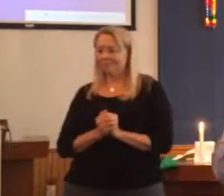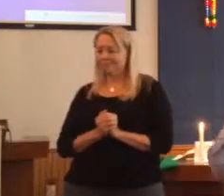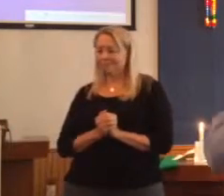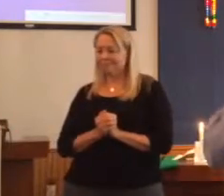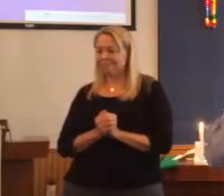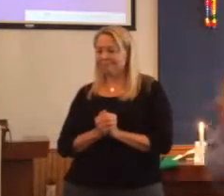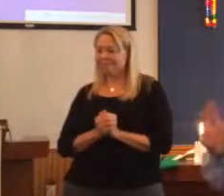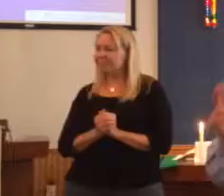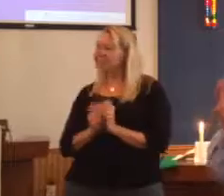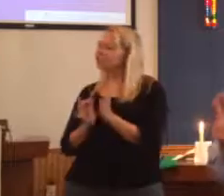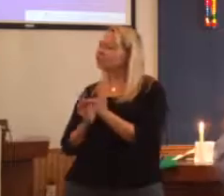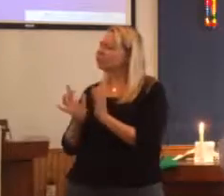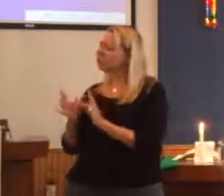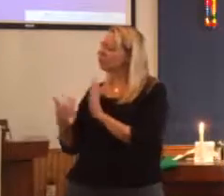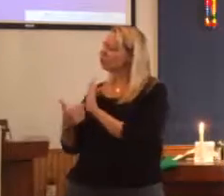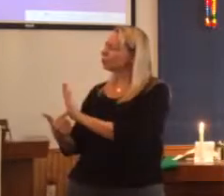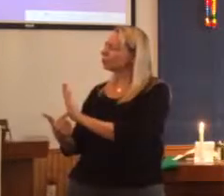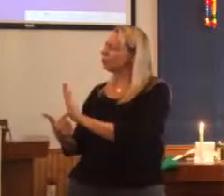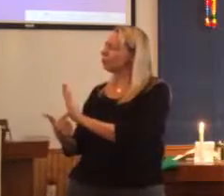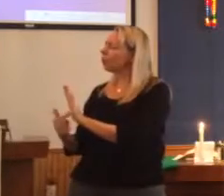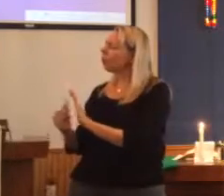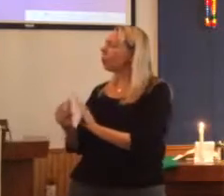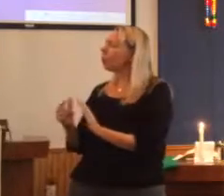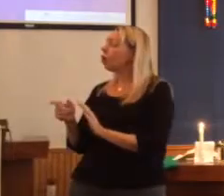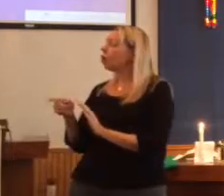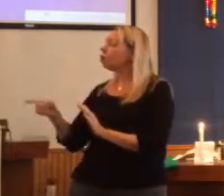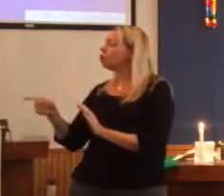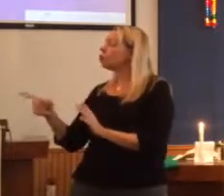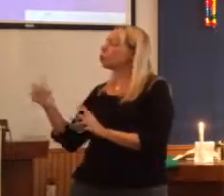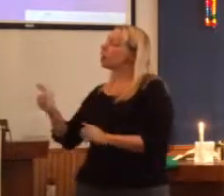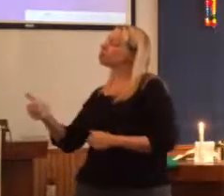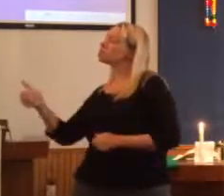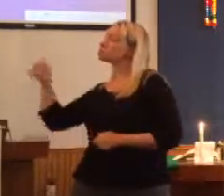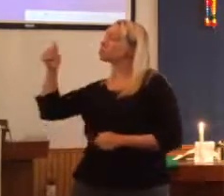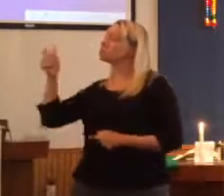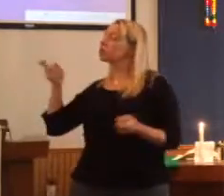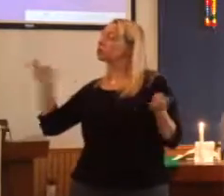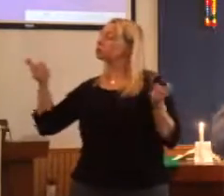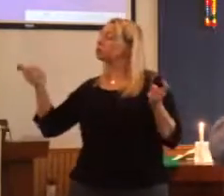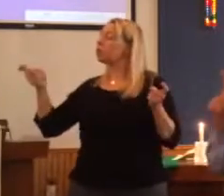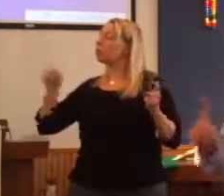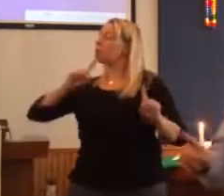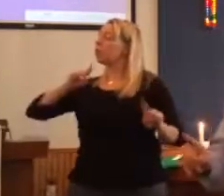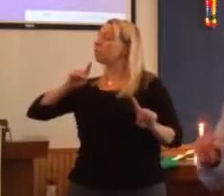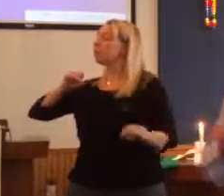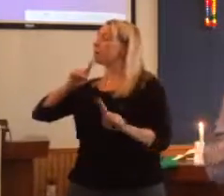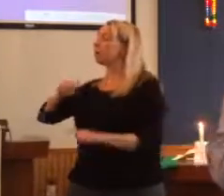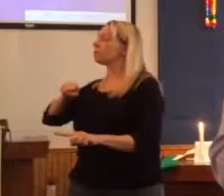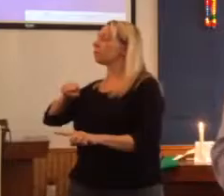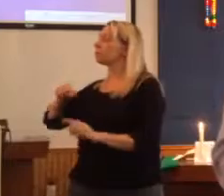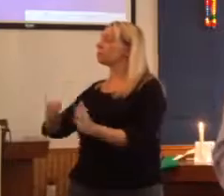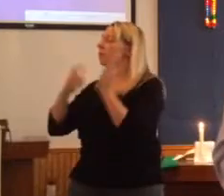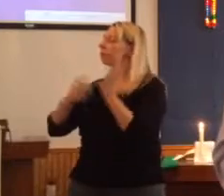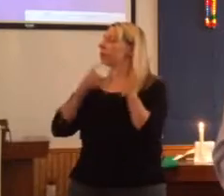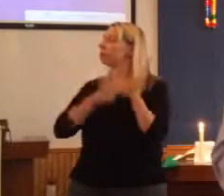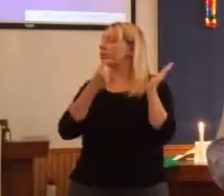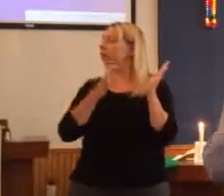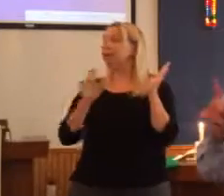It's all about being the one who helps rather than the one who demands